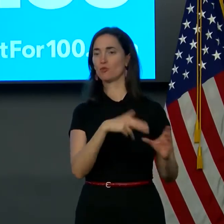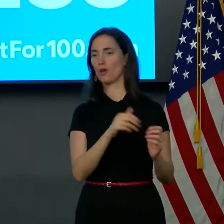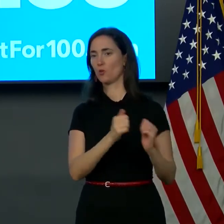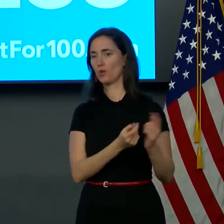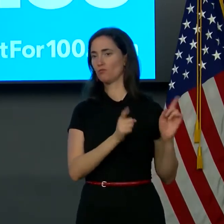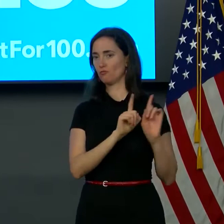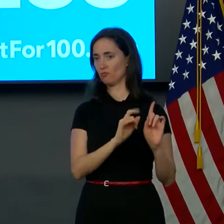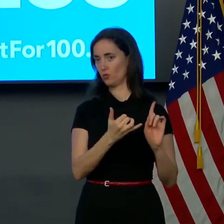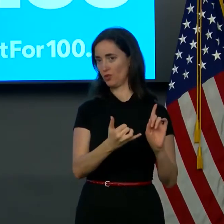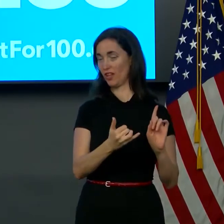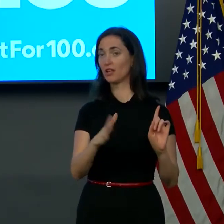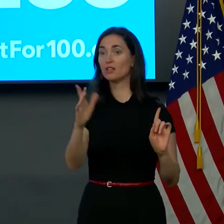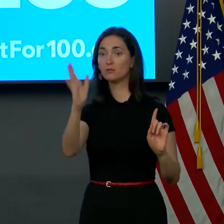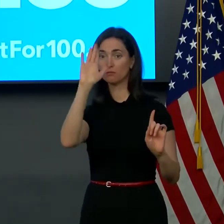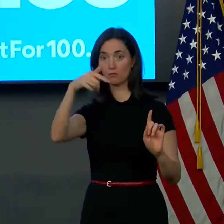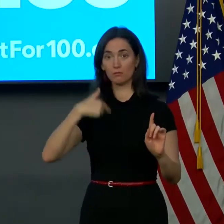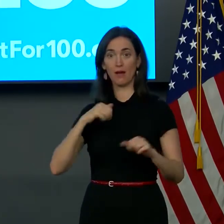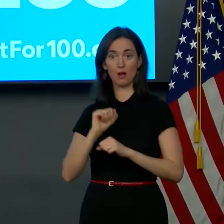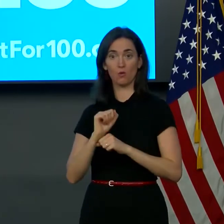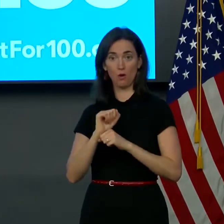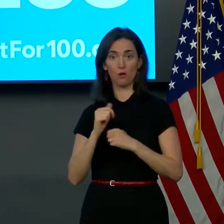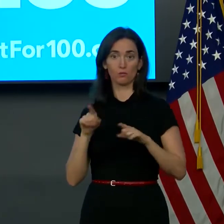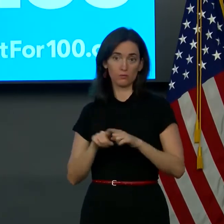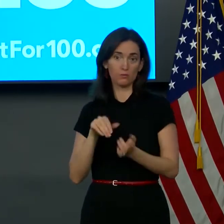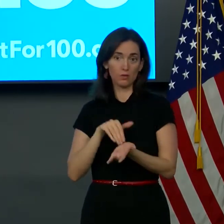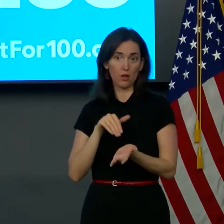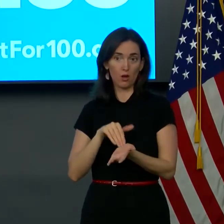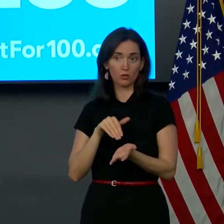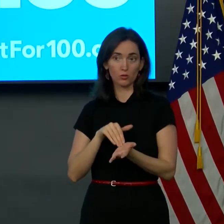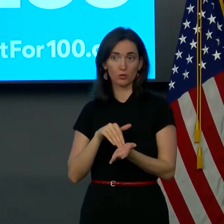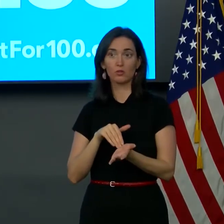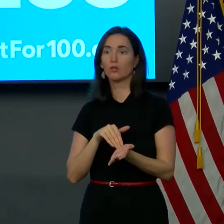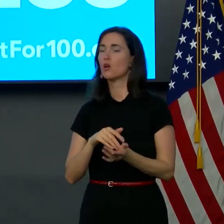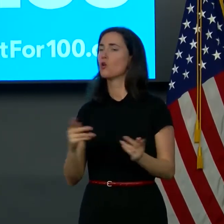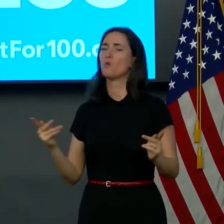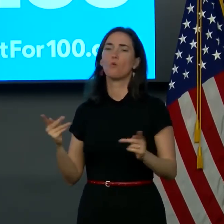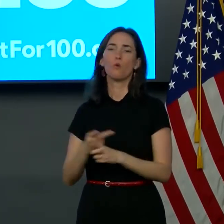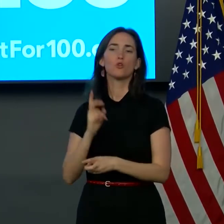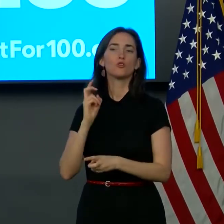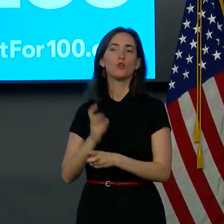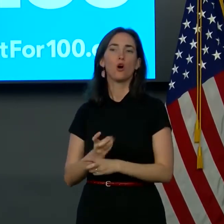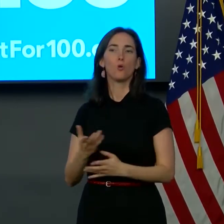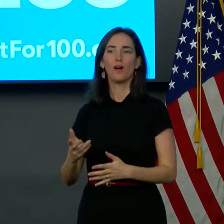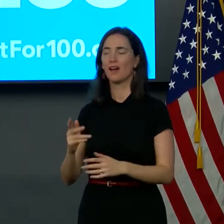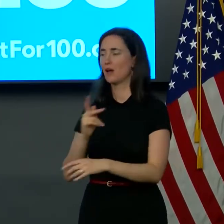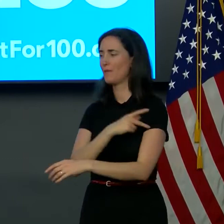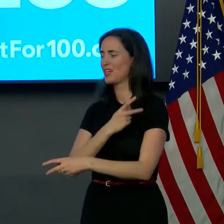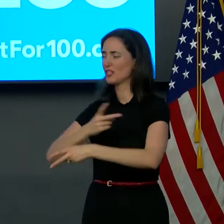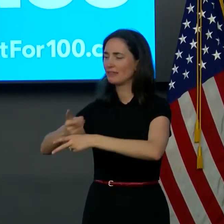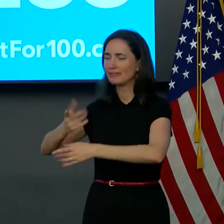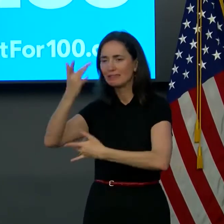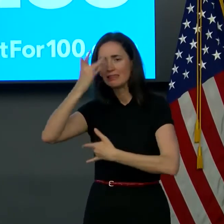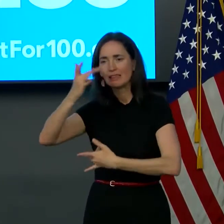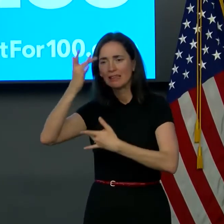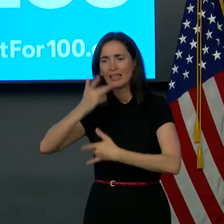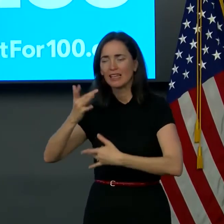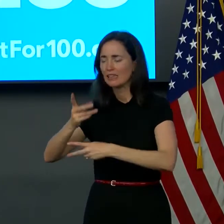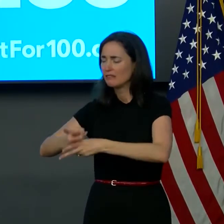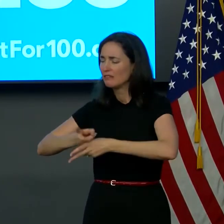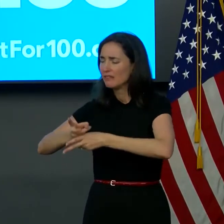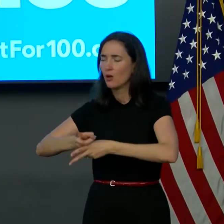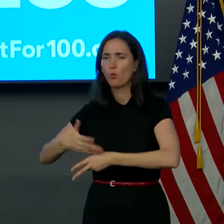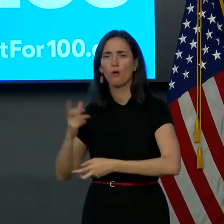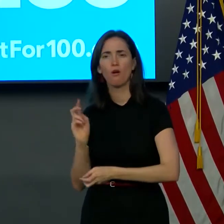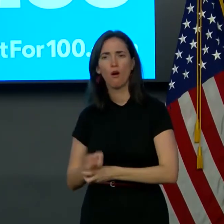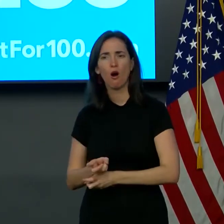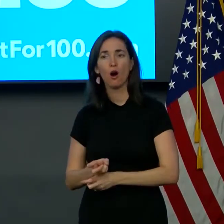as a clinician, nothing harder that I've ever done than caring for sick patients. So to take time out of your clinical duty to come and